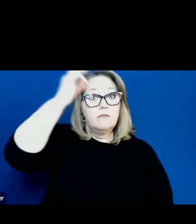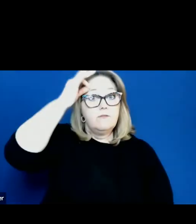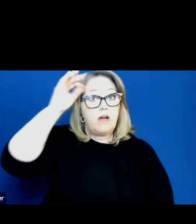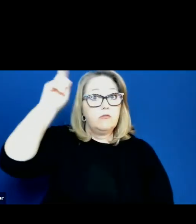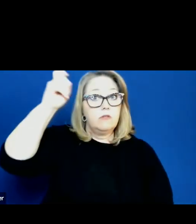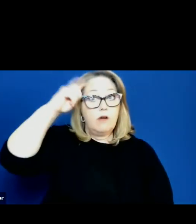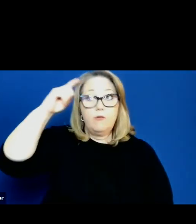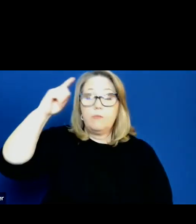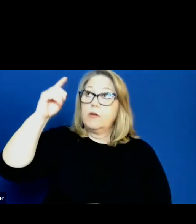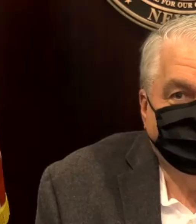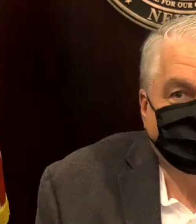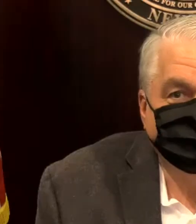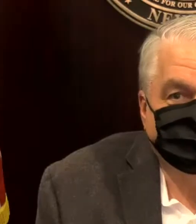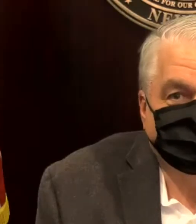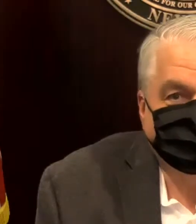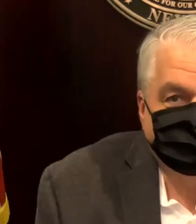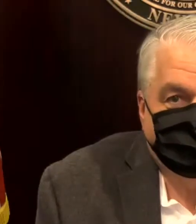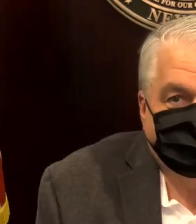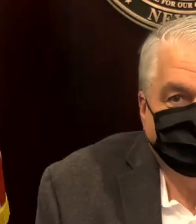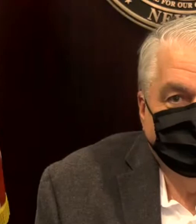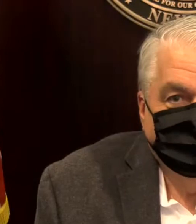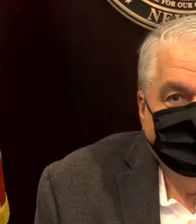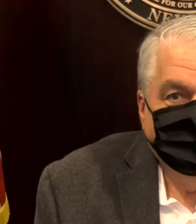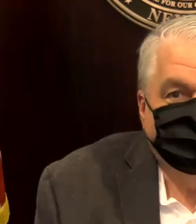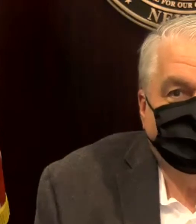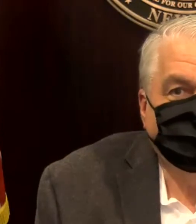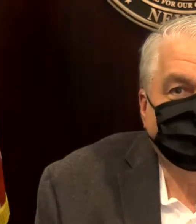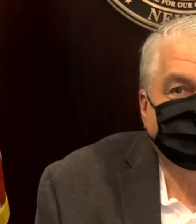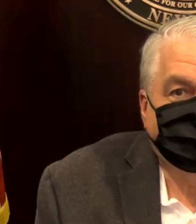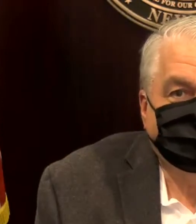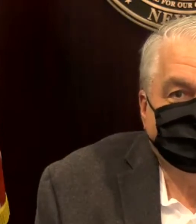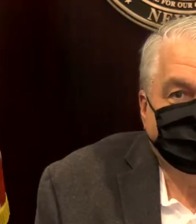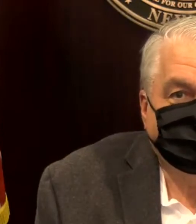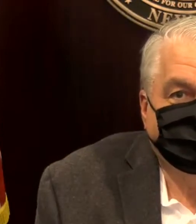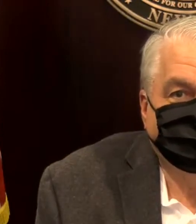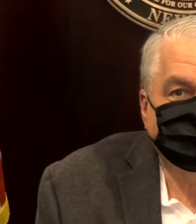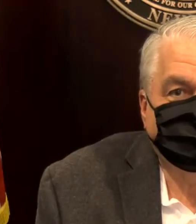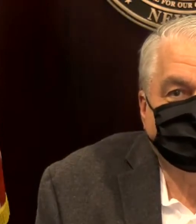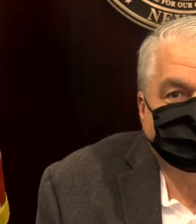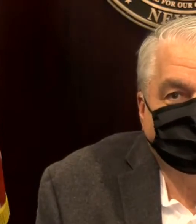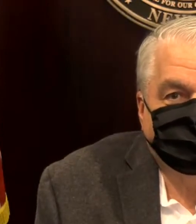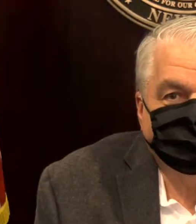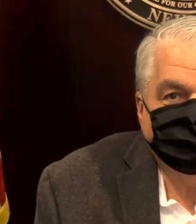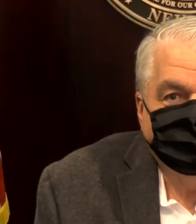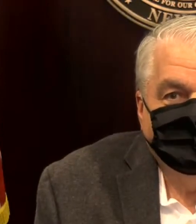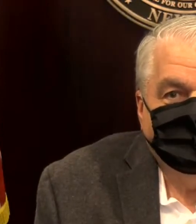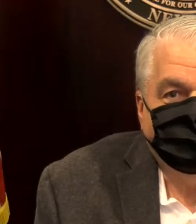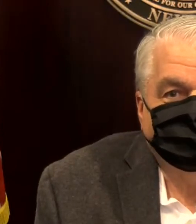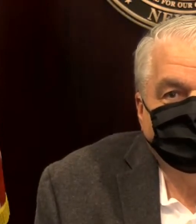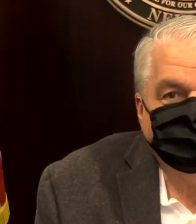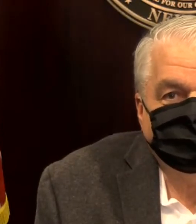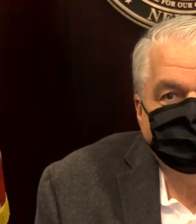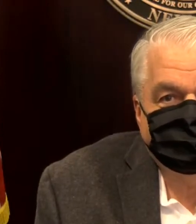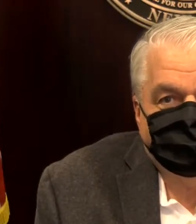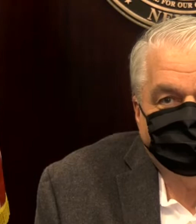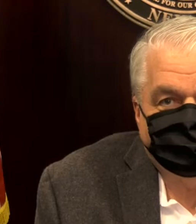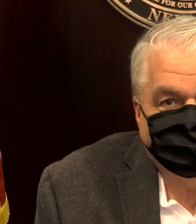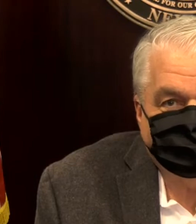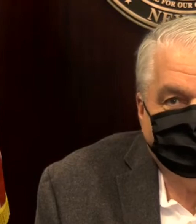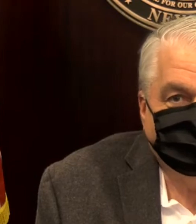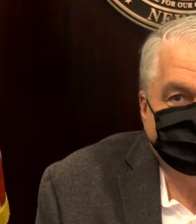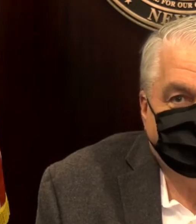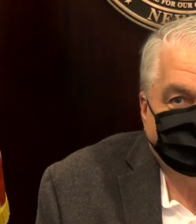transparent as possible with Nevadans during this time. Before we get to that update, I first want to talk to Nevadans about a recently